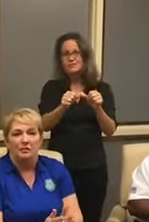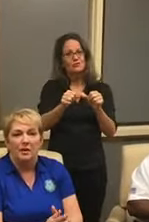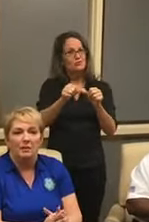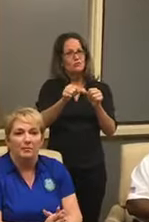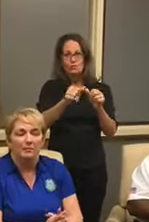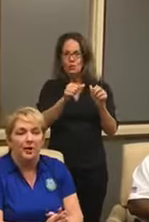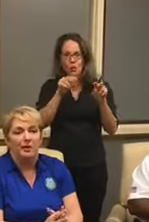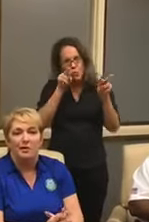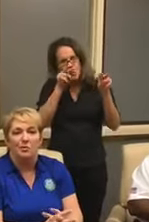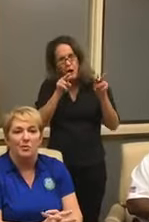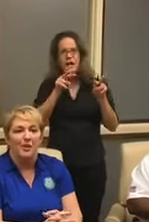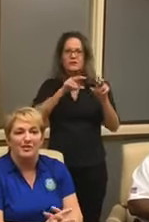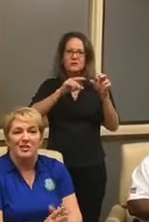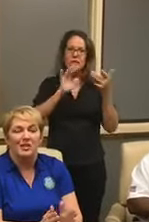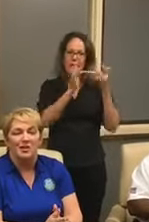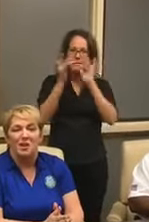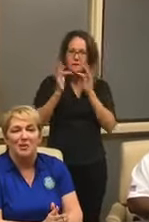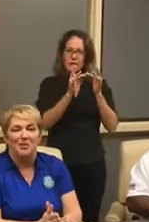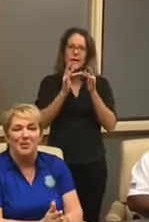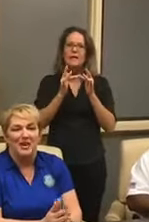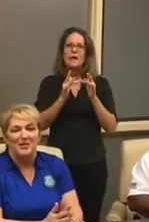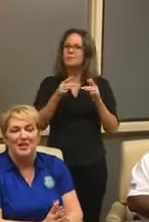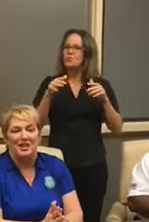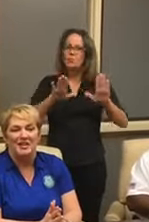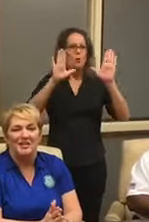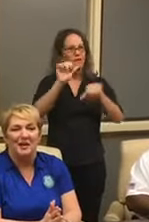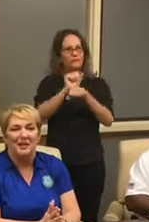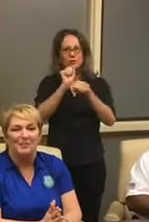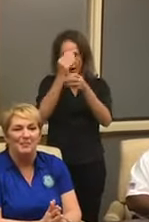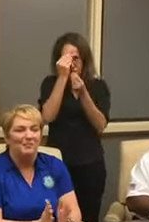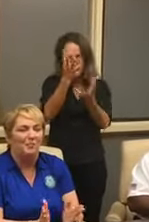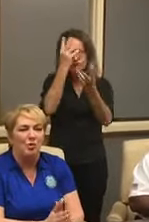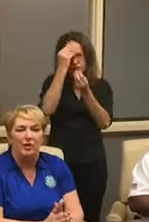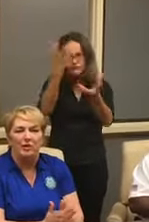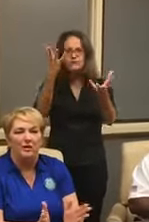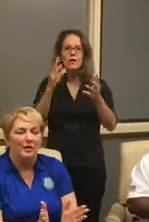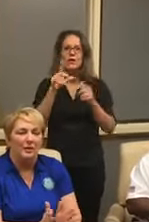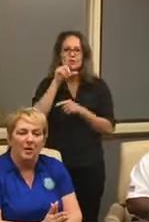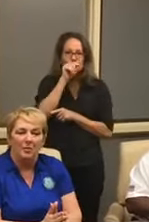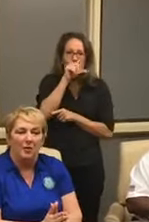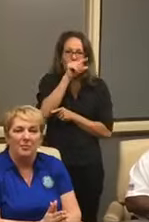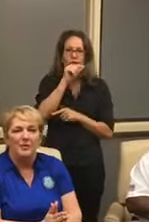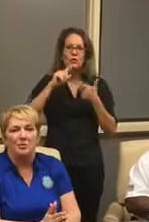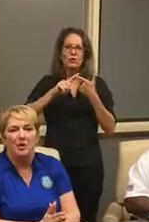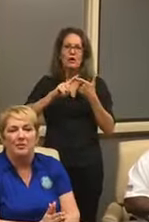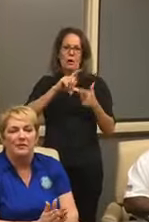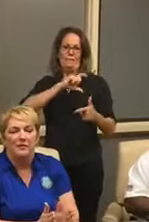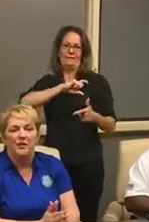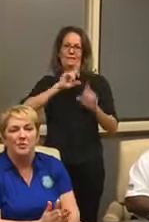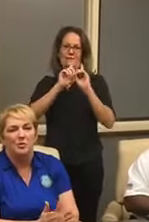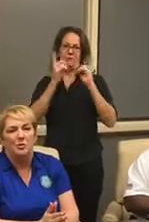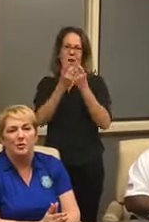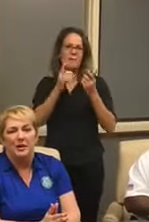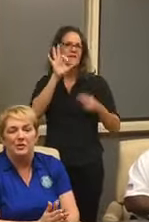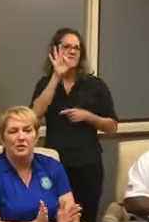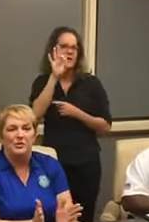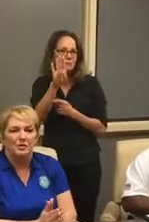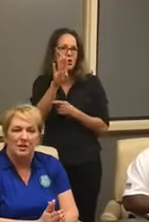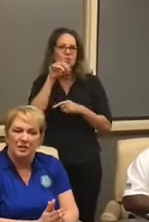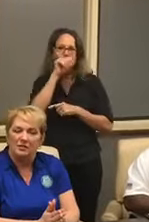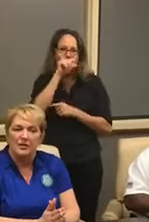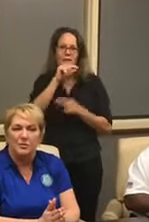media. Frankly, I think we're doing an outstanding job getting the word out to you guys. Twitter, our police department, Facebook, Twitter